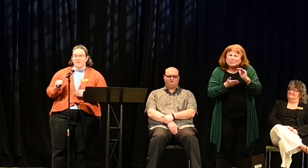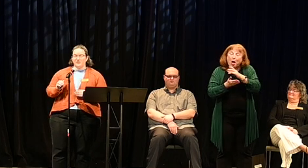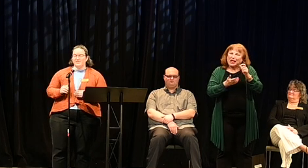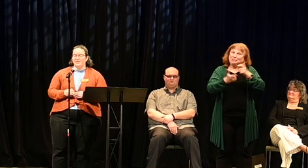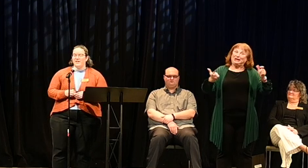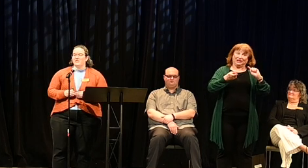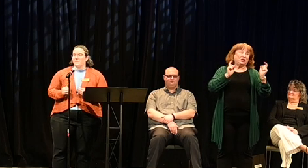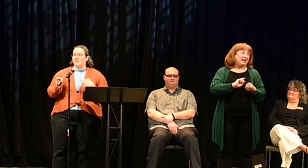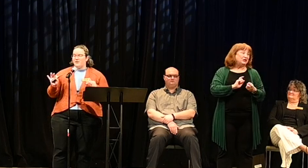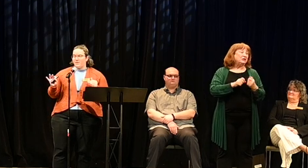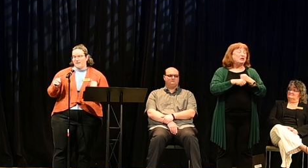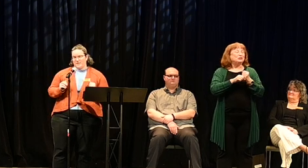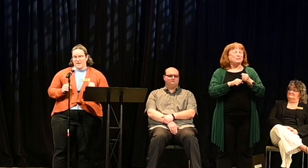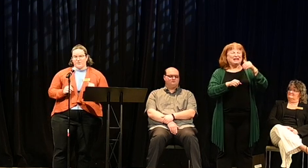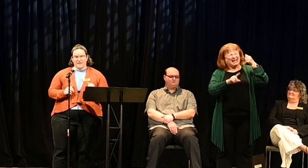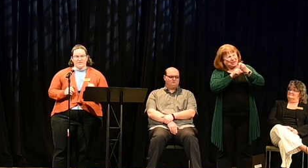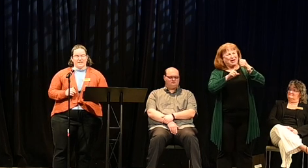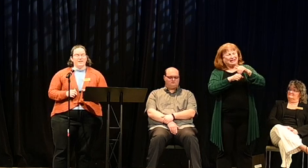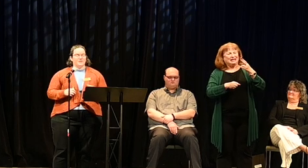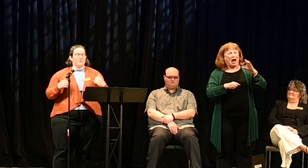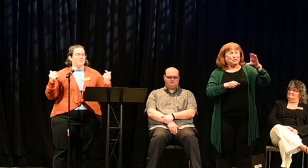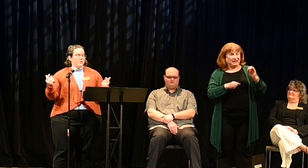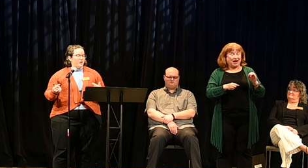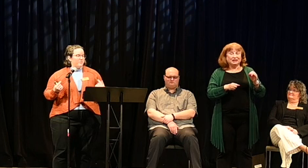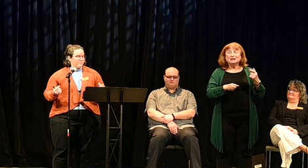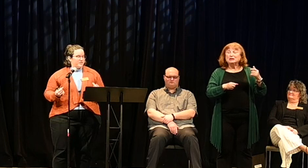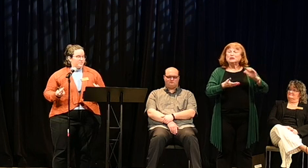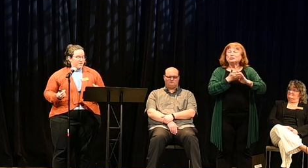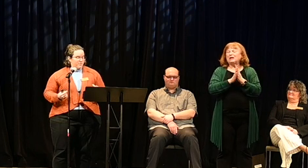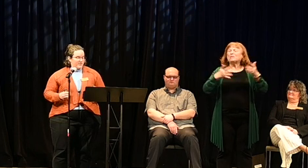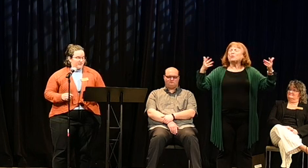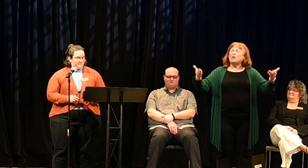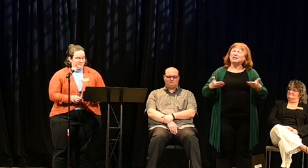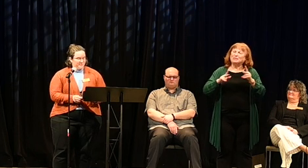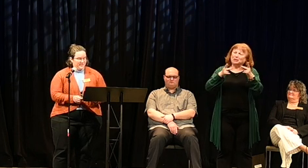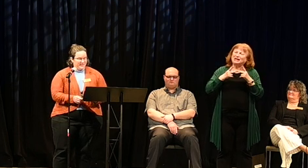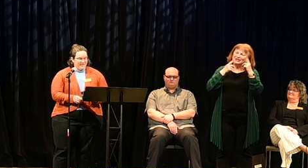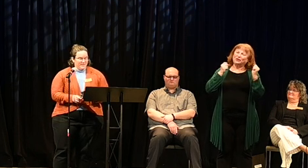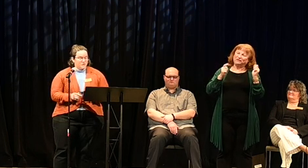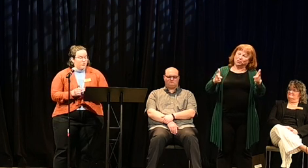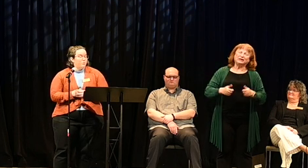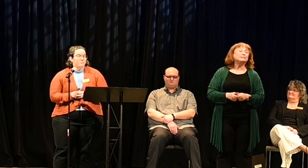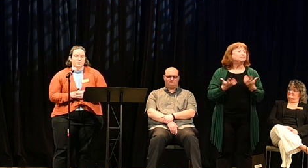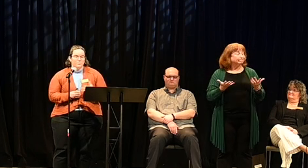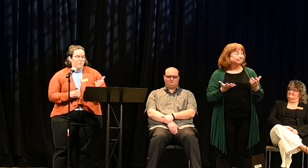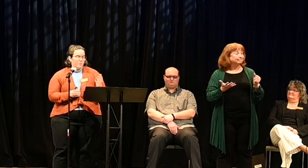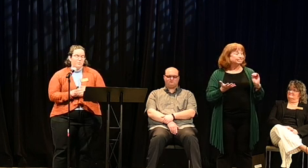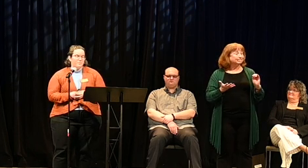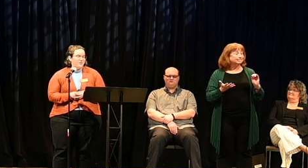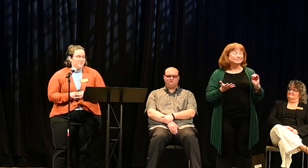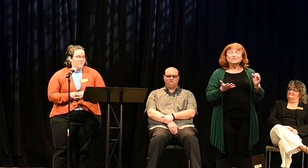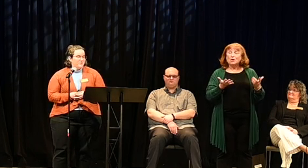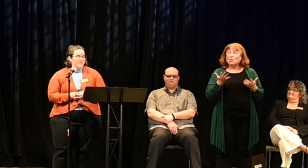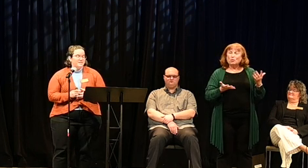big changes to make an impact in Howard County so it can be a welcoming place for everybody. So,